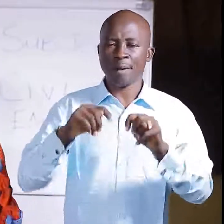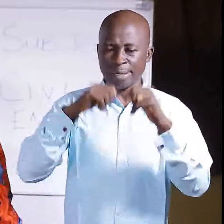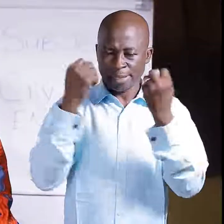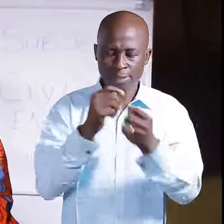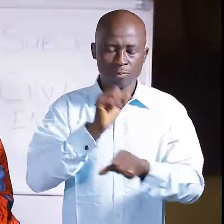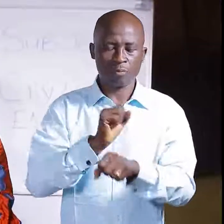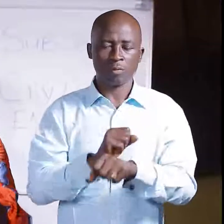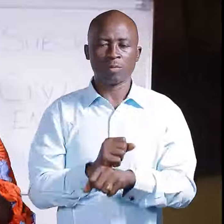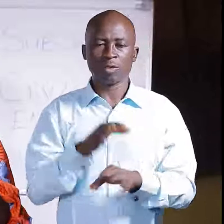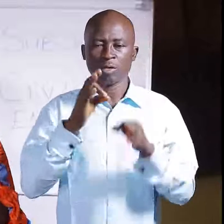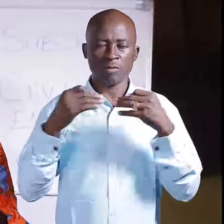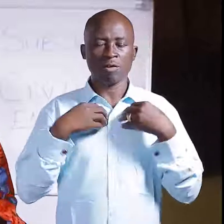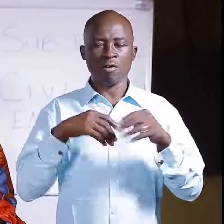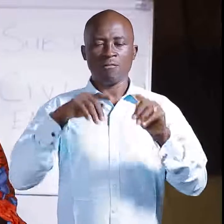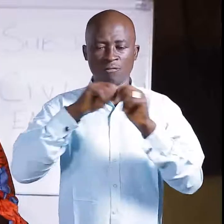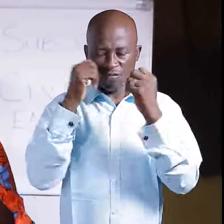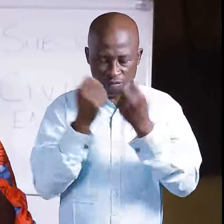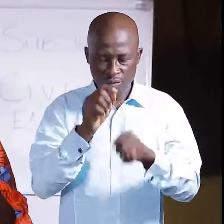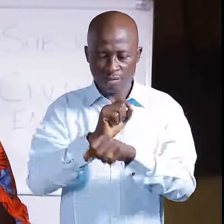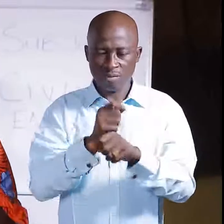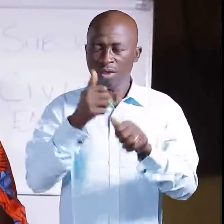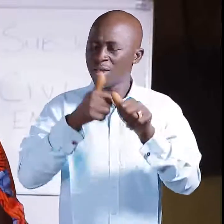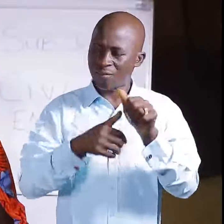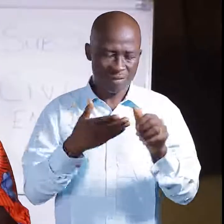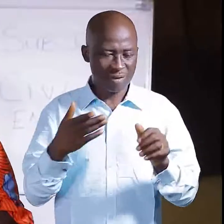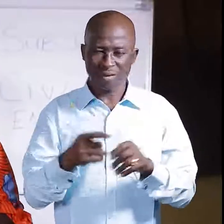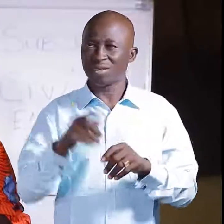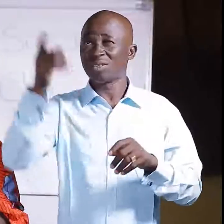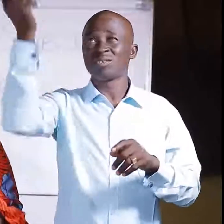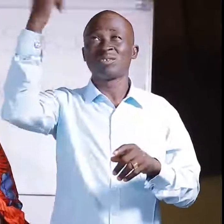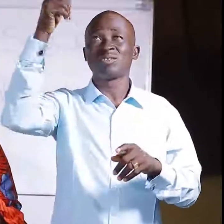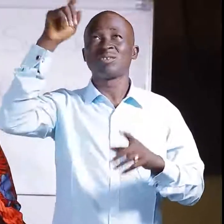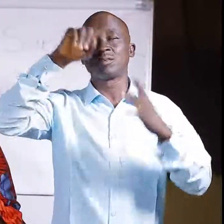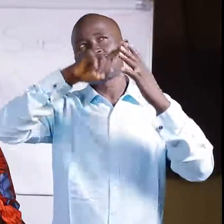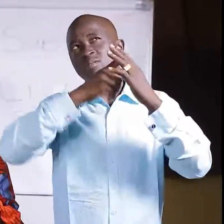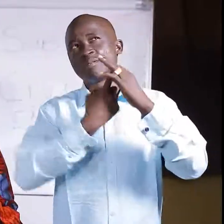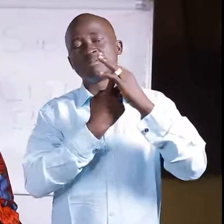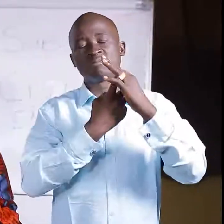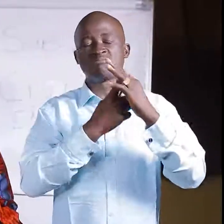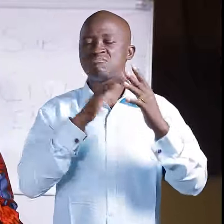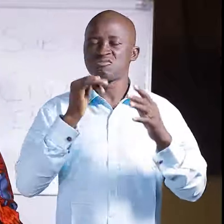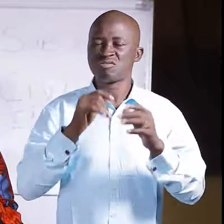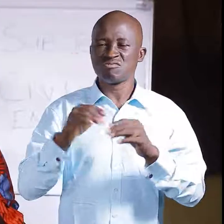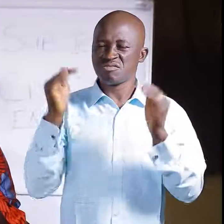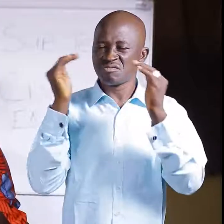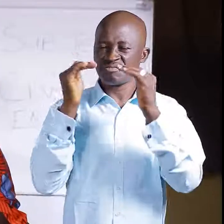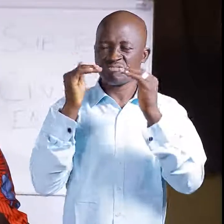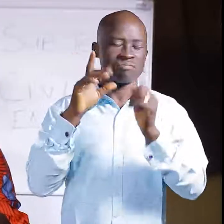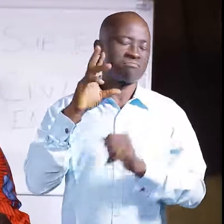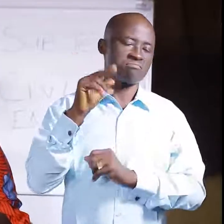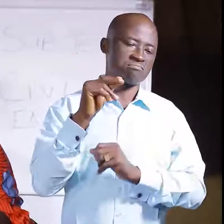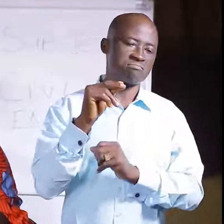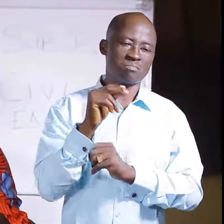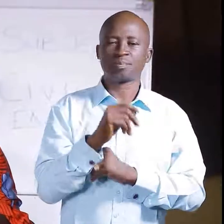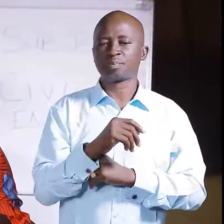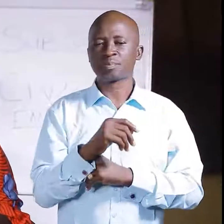is teamwork, everything, the sky is just the beginning, not even the limit. Because